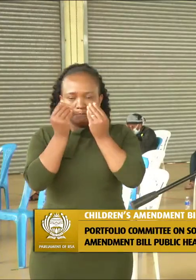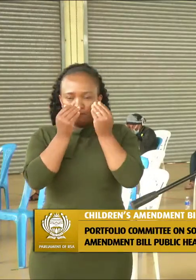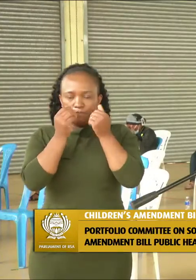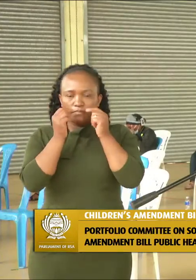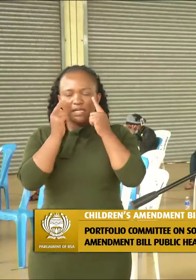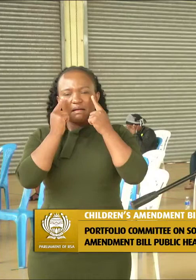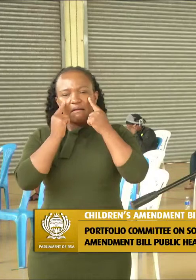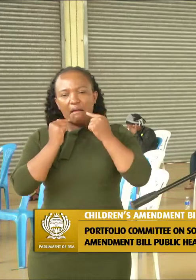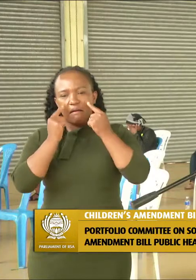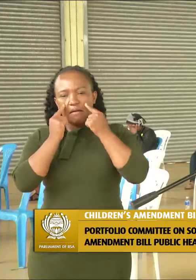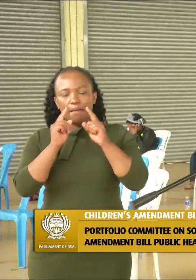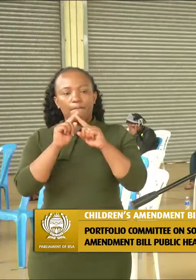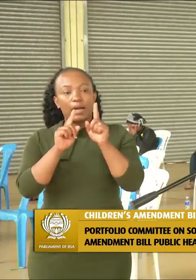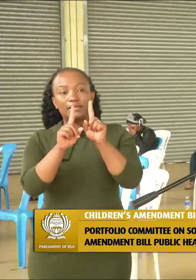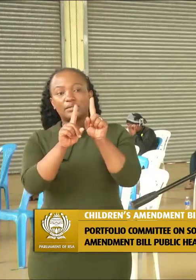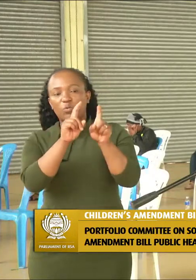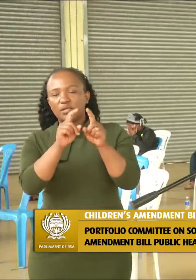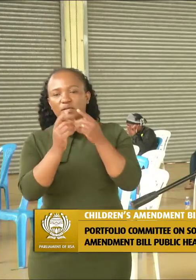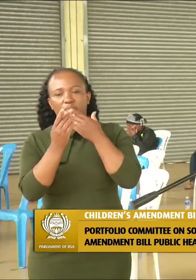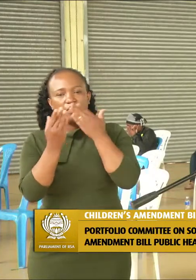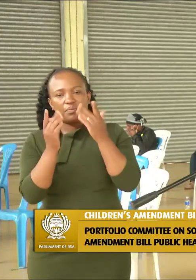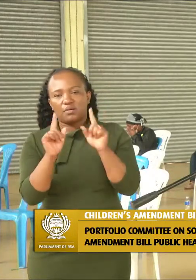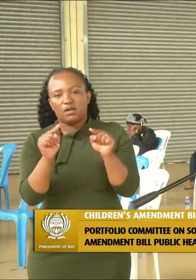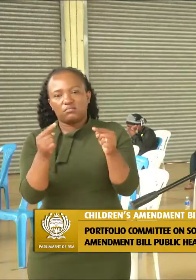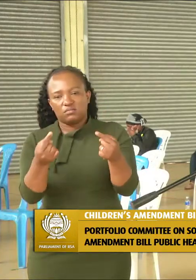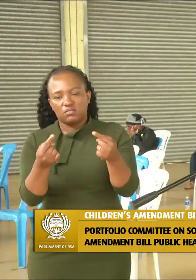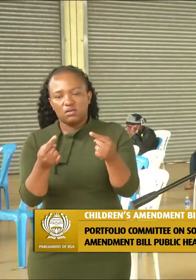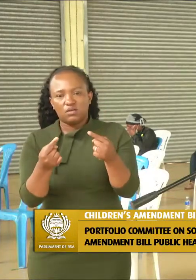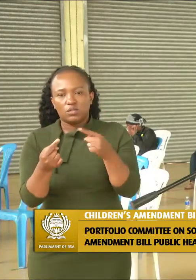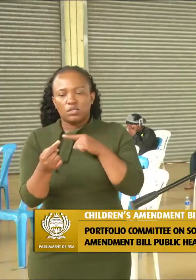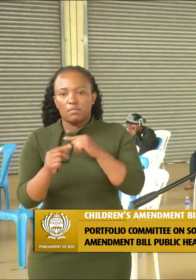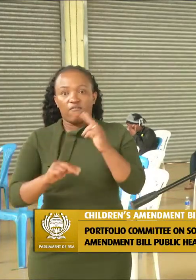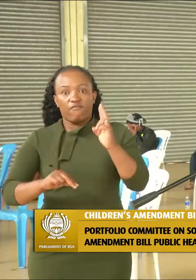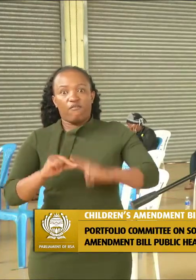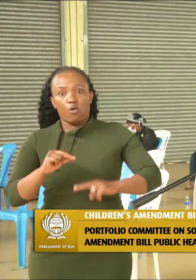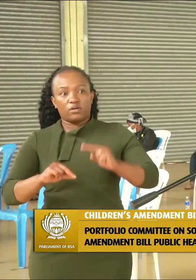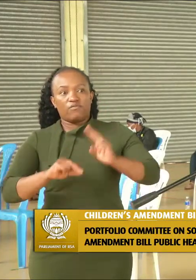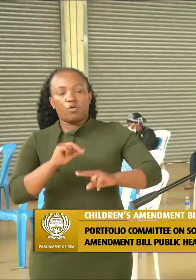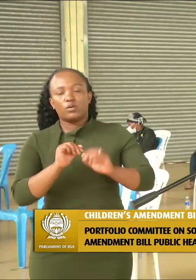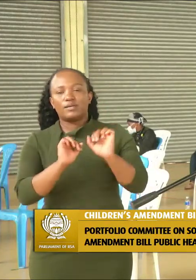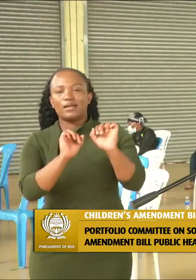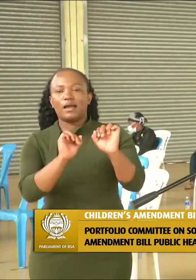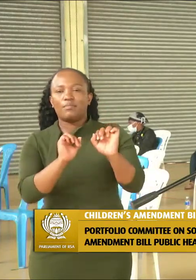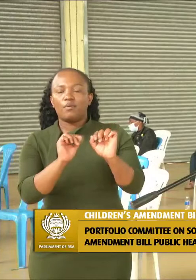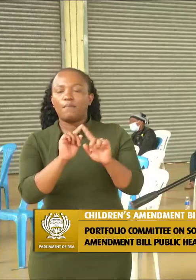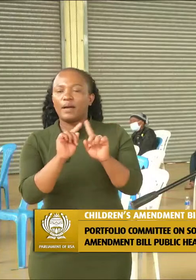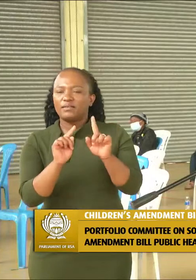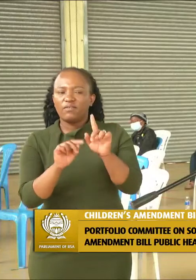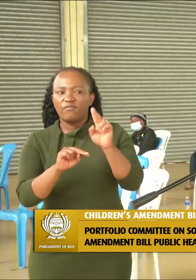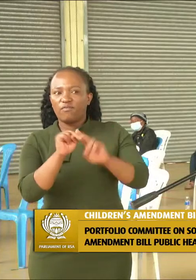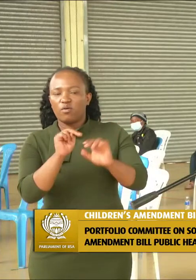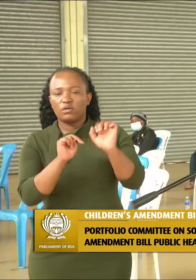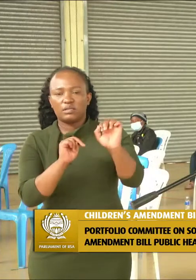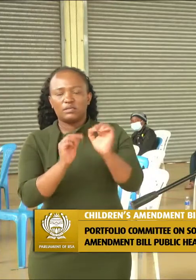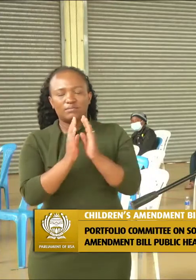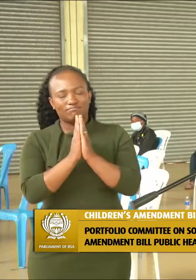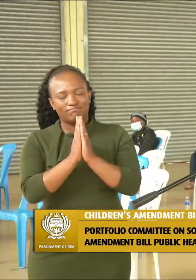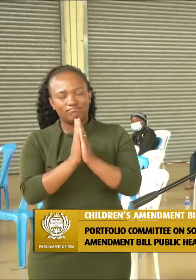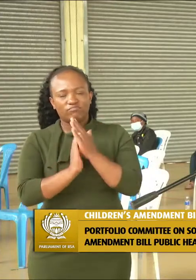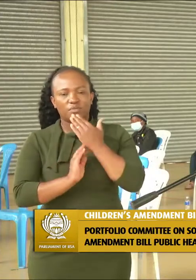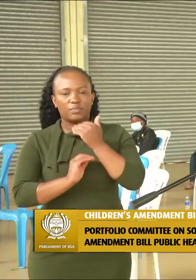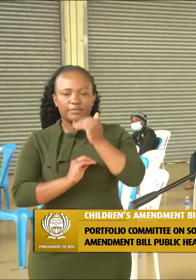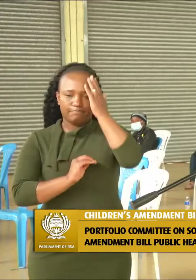questions, always thinking it's their fault that this has happened. So I ask you once again very humbly to please consider